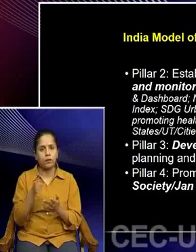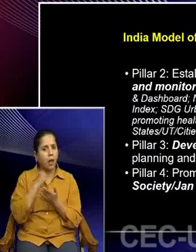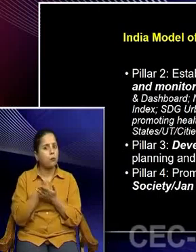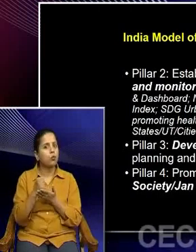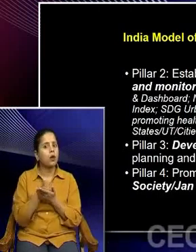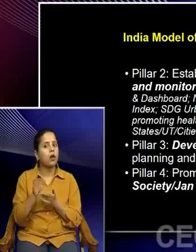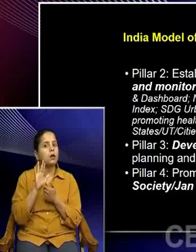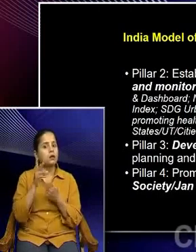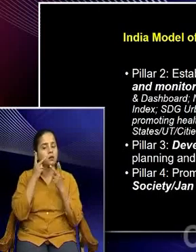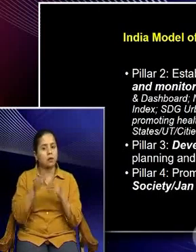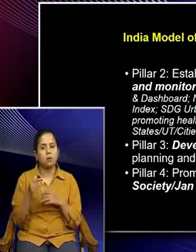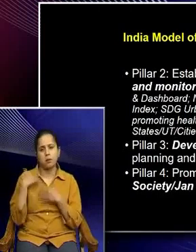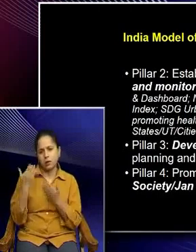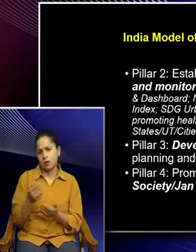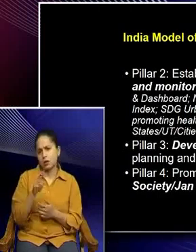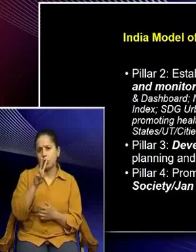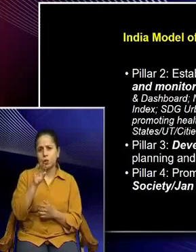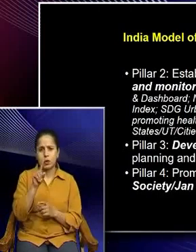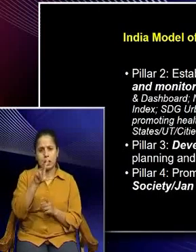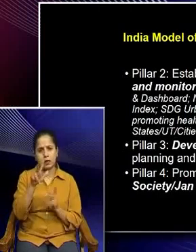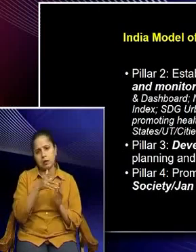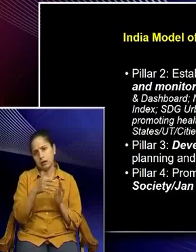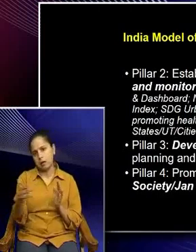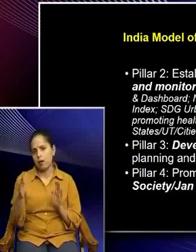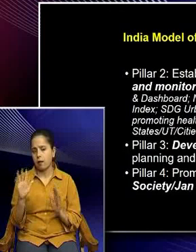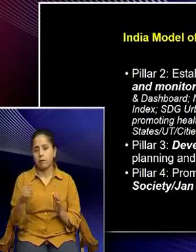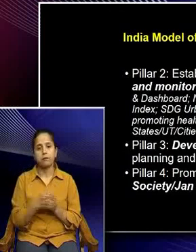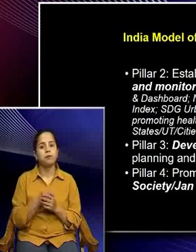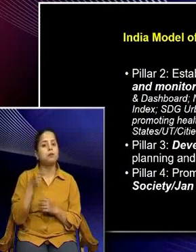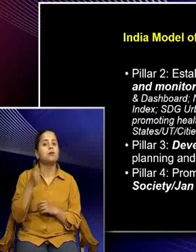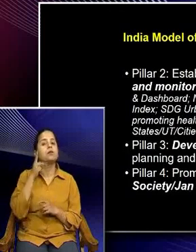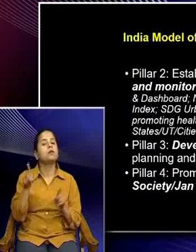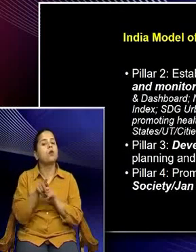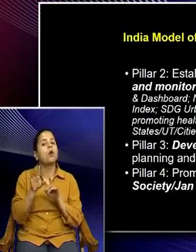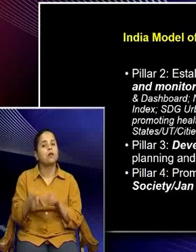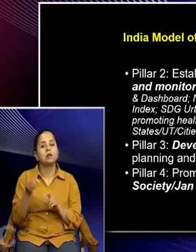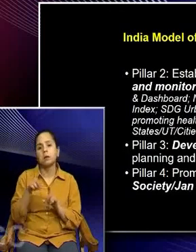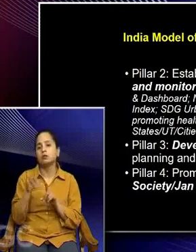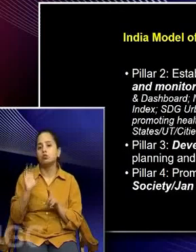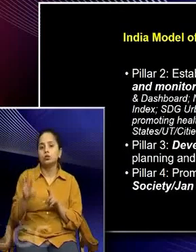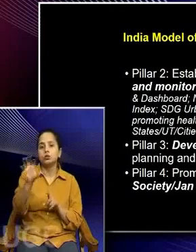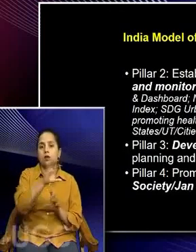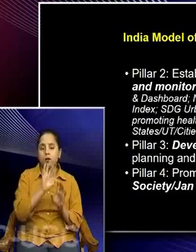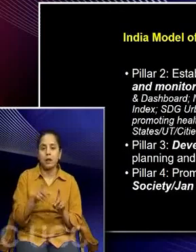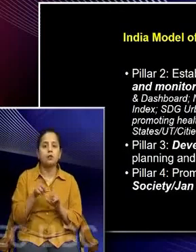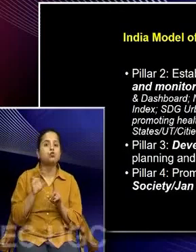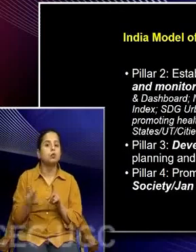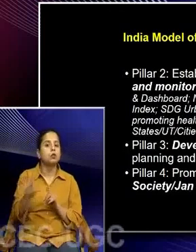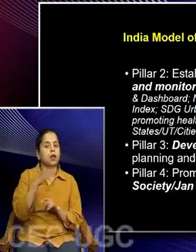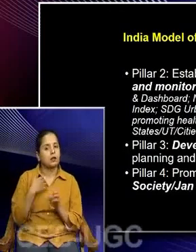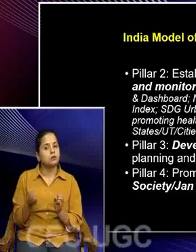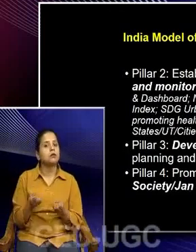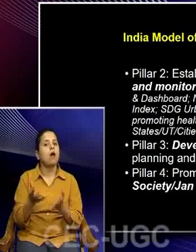been implemented since 2018 onwards. And there are also some districts at which district level also we have